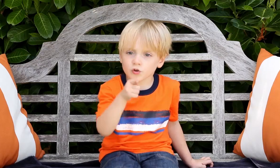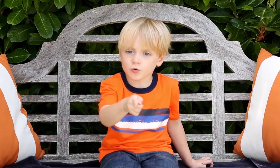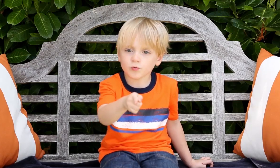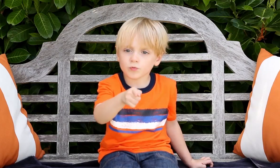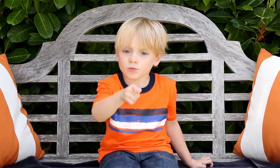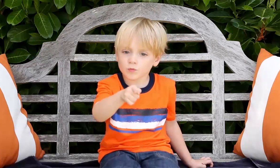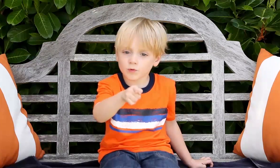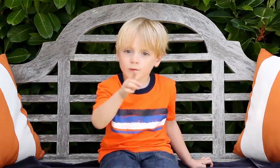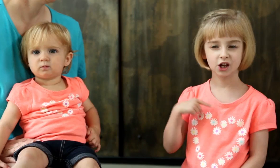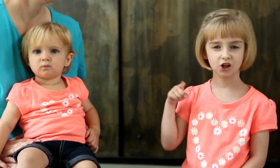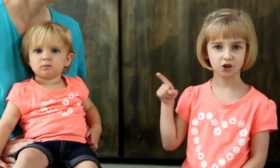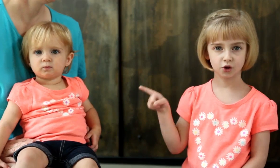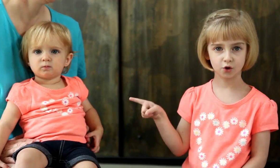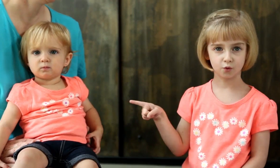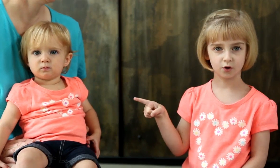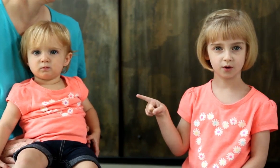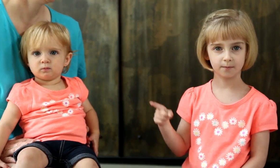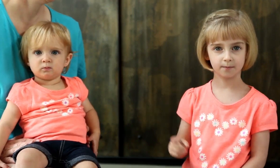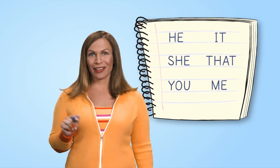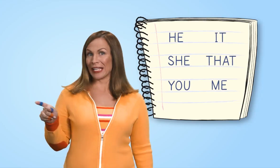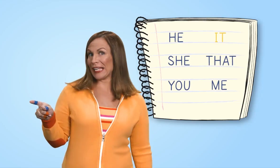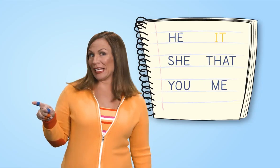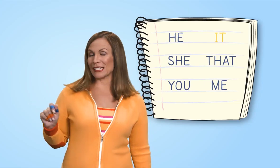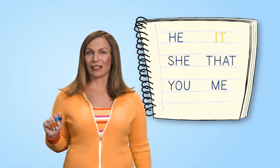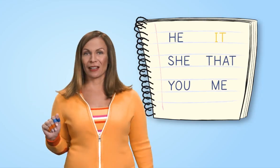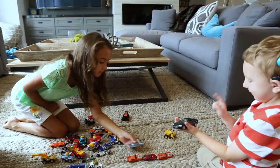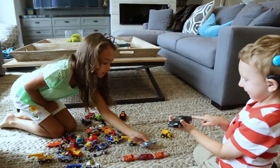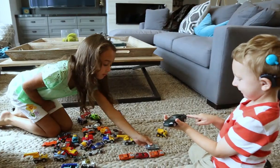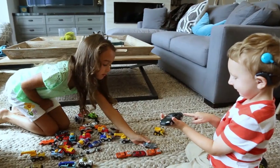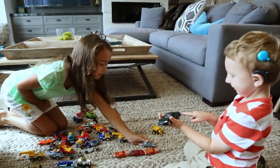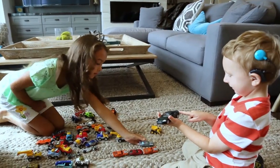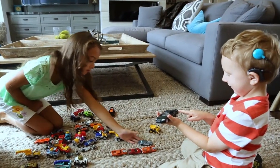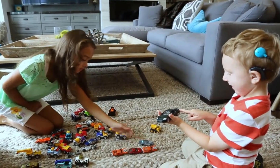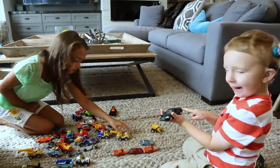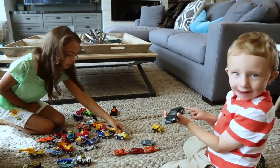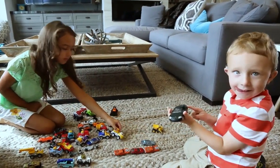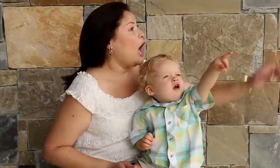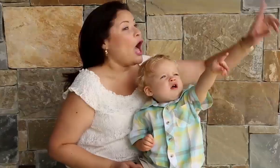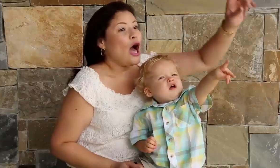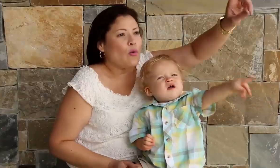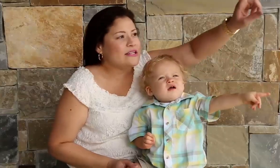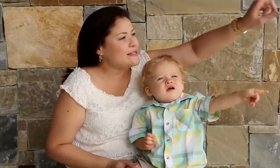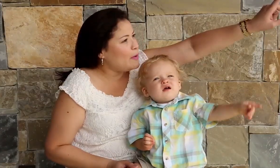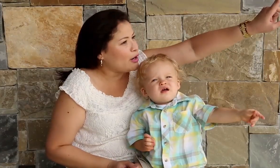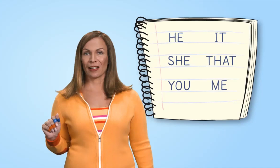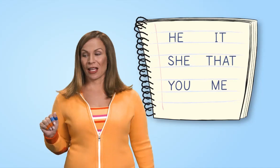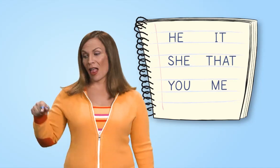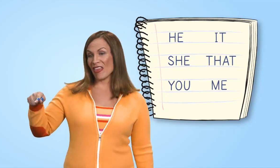You. You. It. It. It.